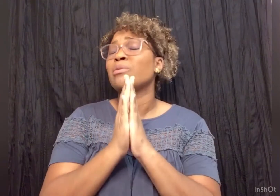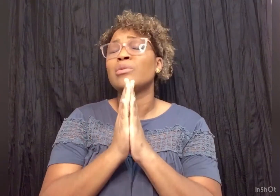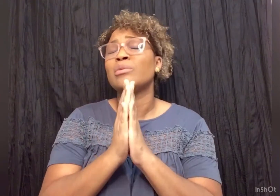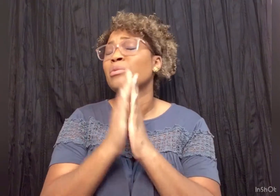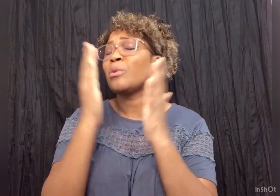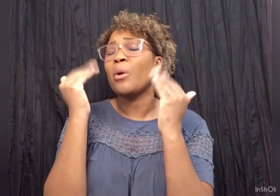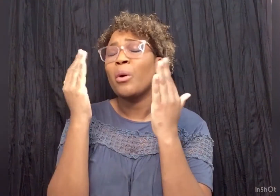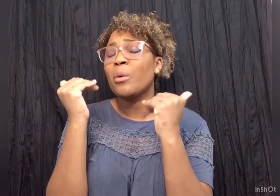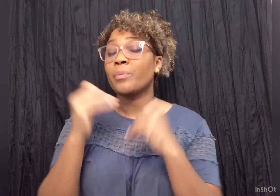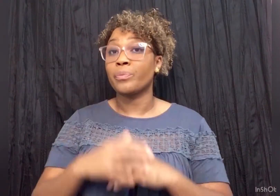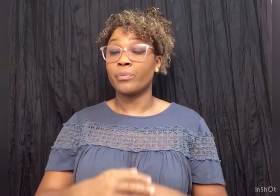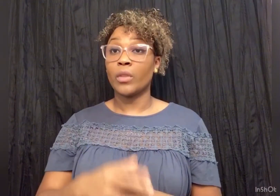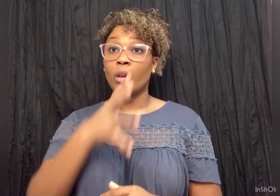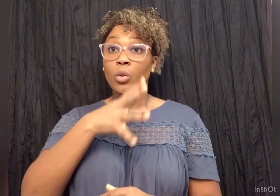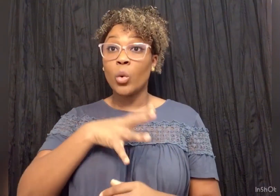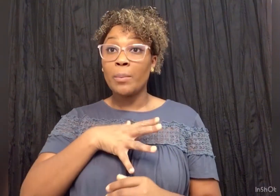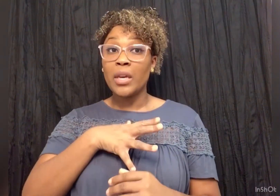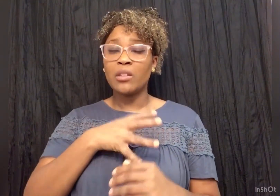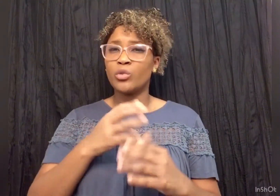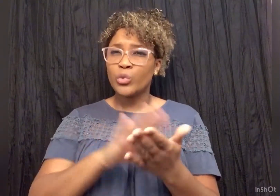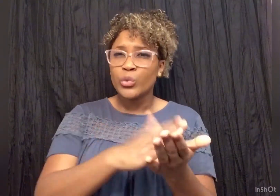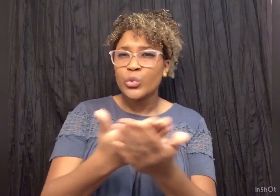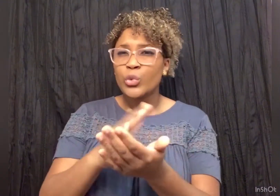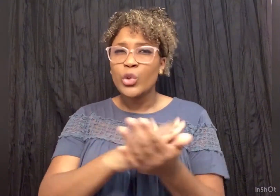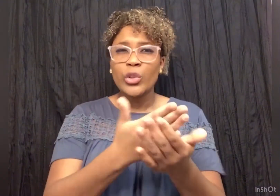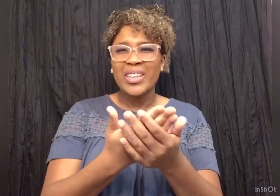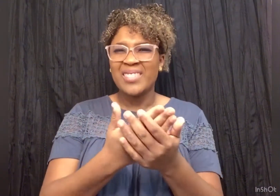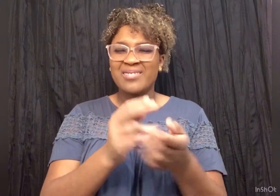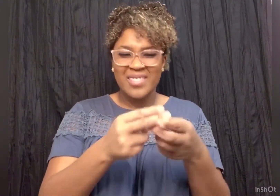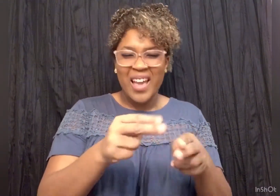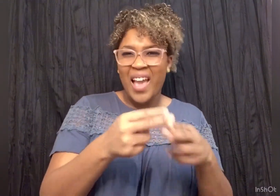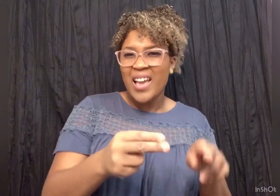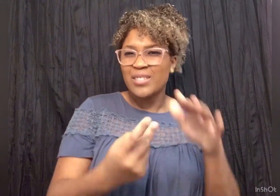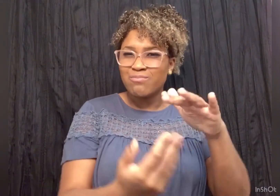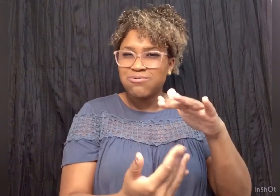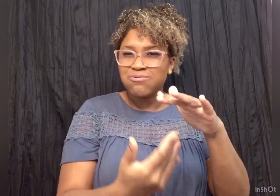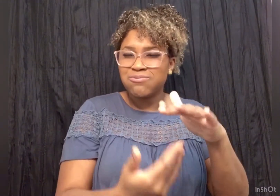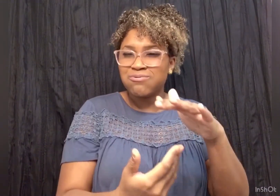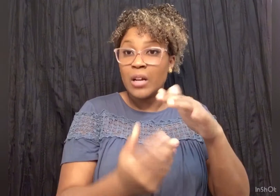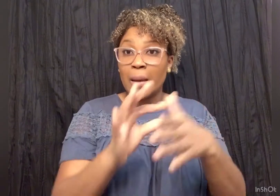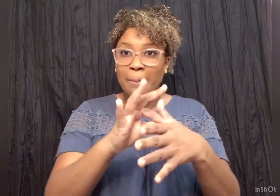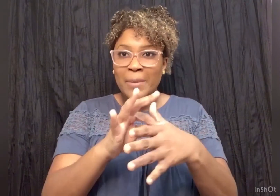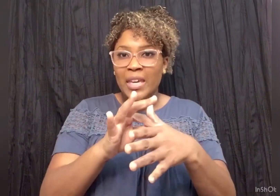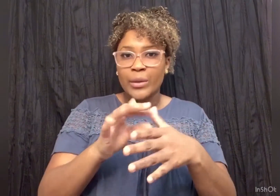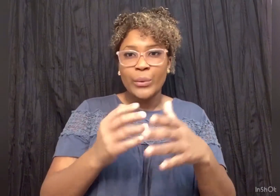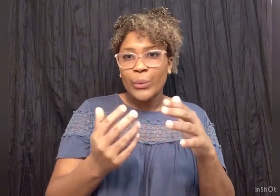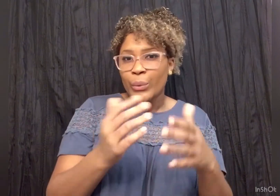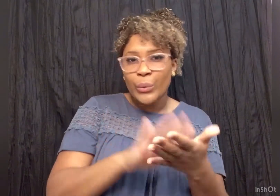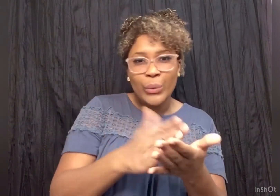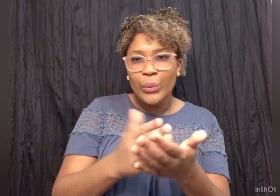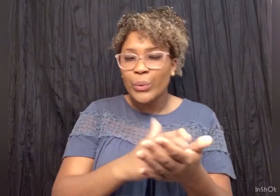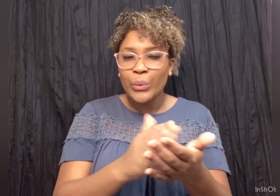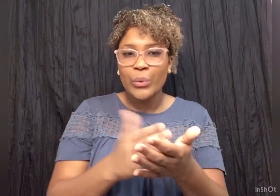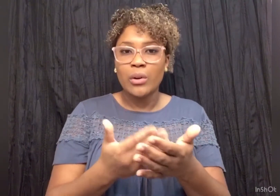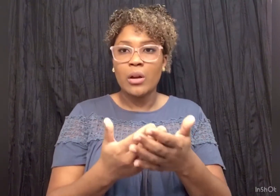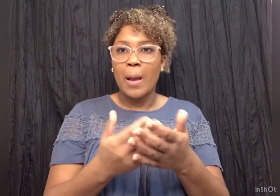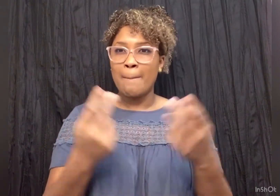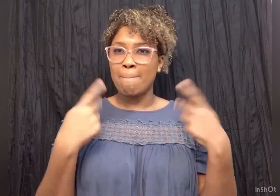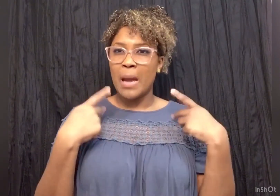boiling eggs, roasting meat, preparing cakes, sewing backpacks. The children were wandering